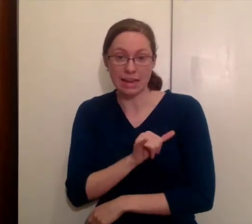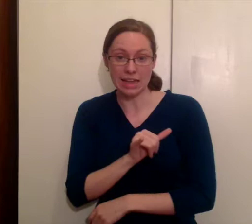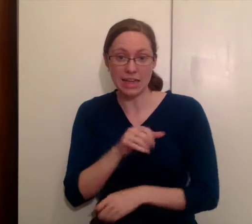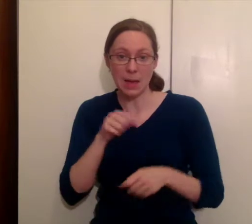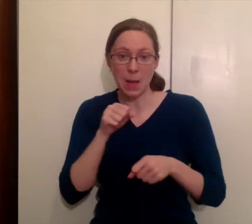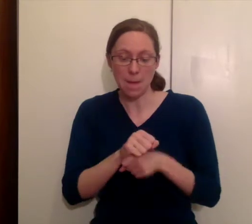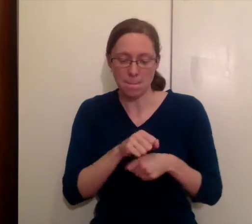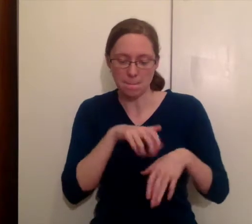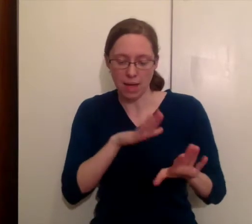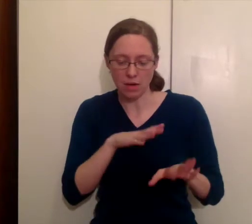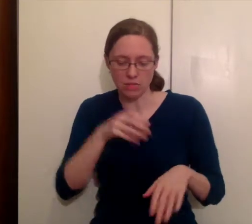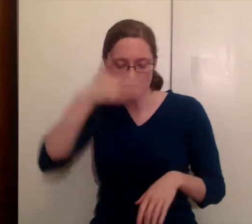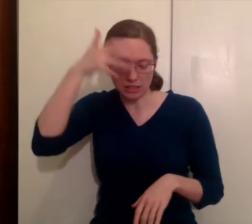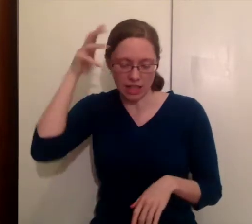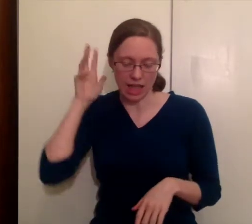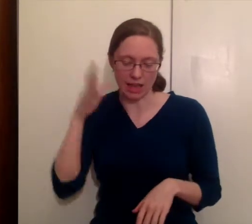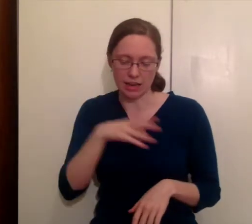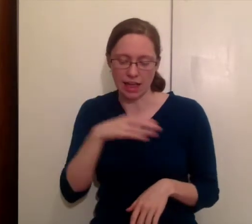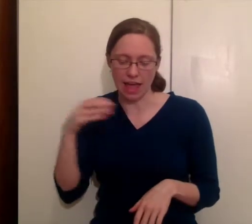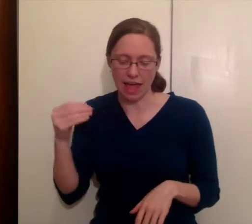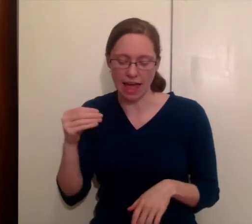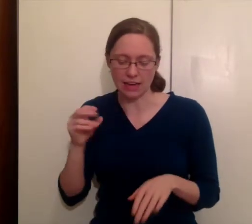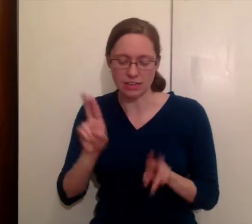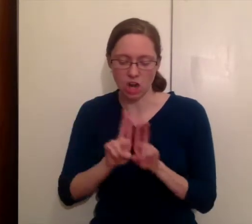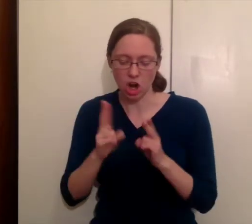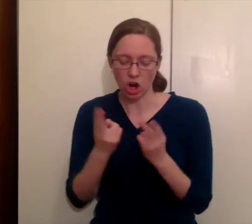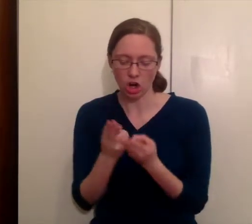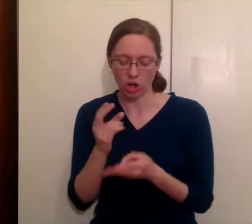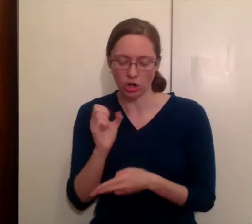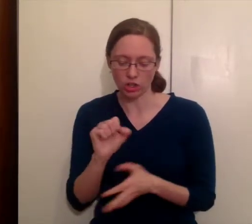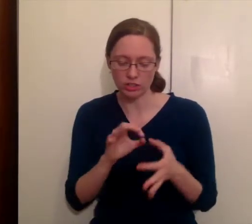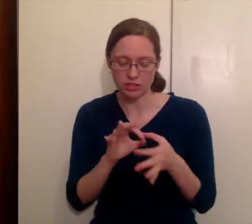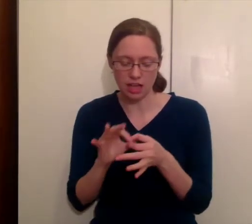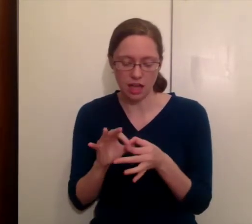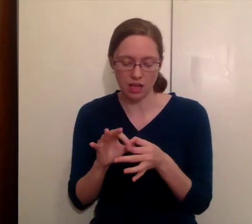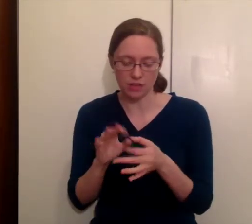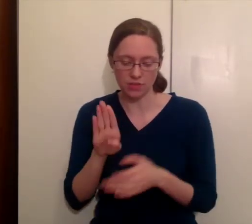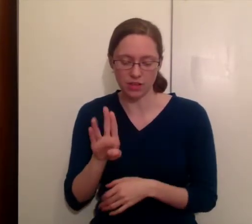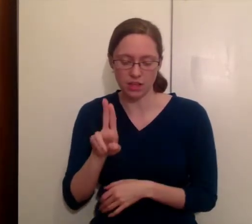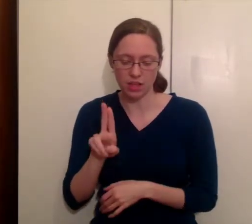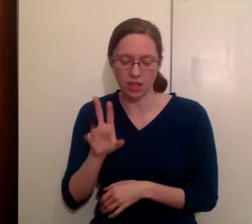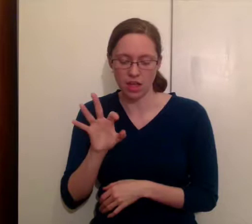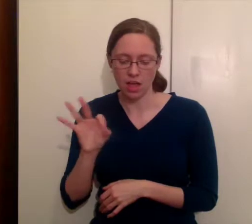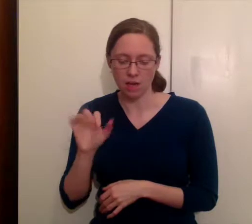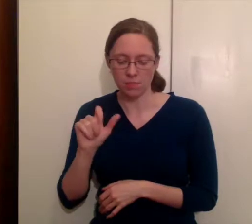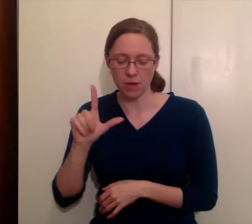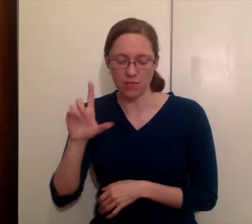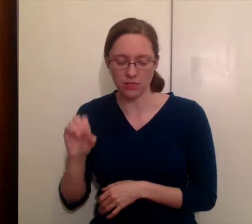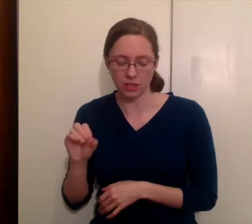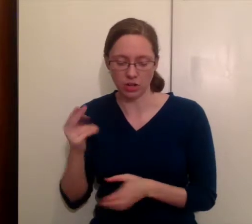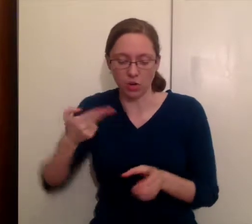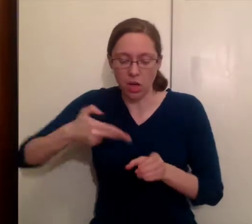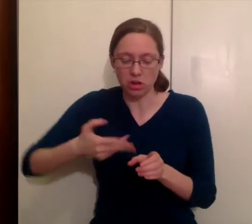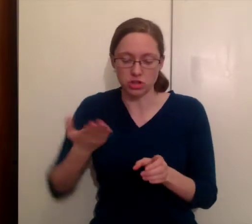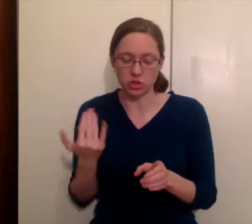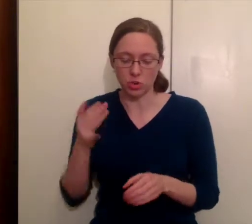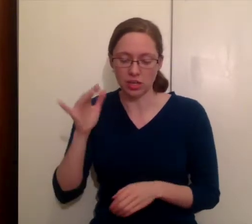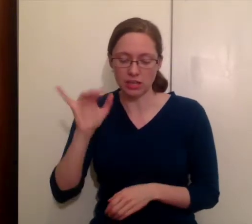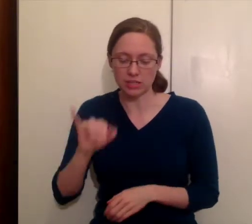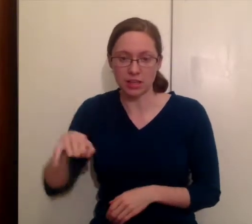mighty mountain lion and herds of buffalo joined